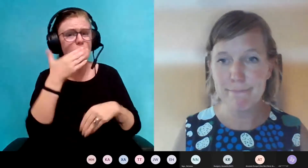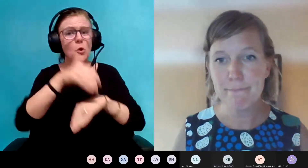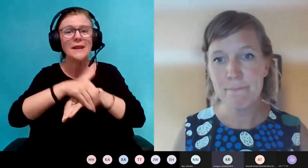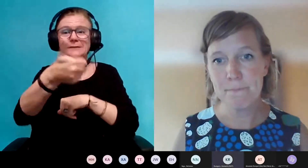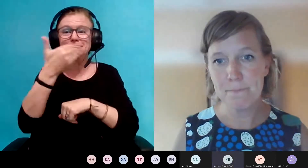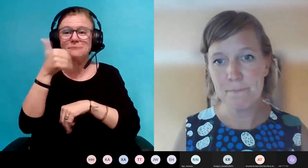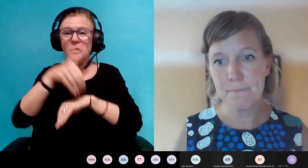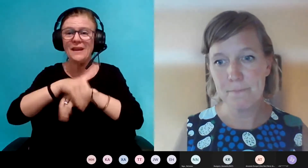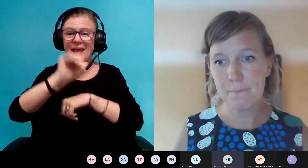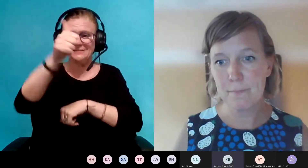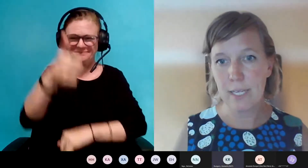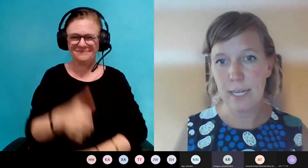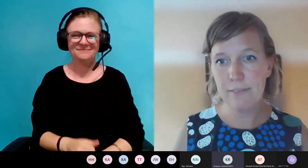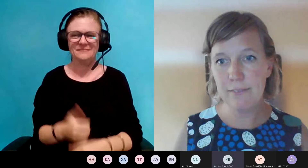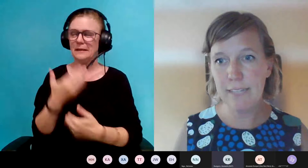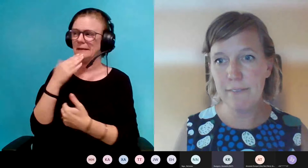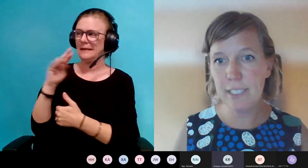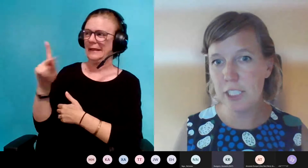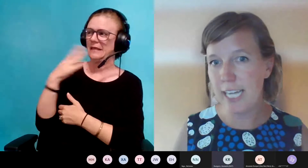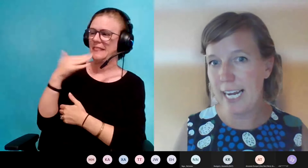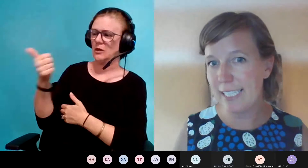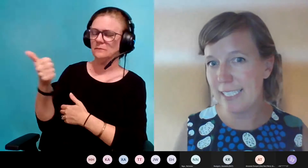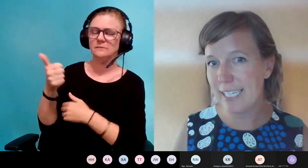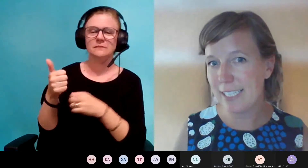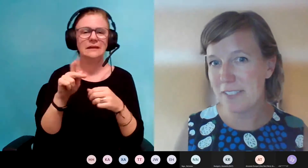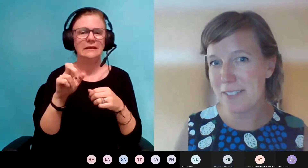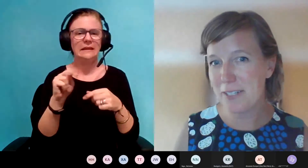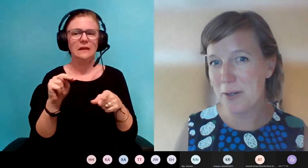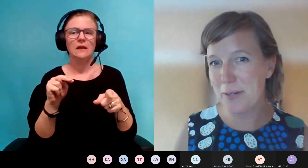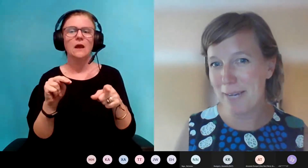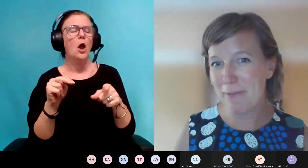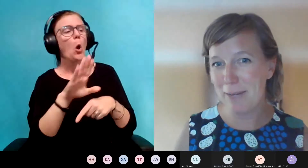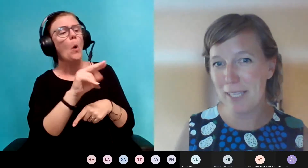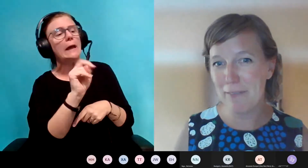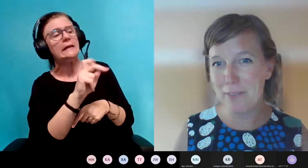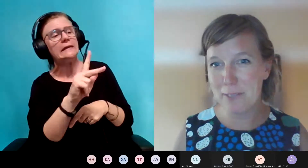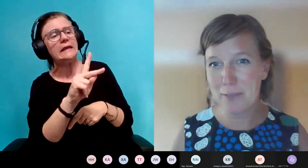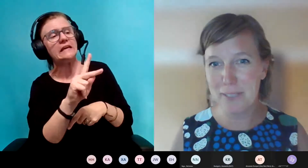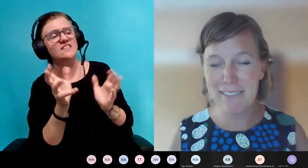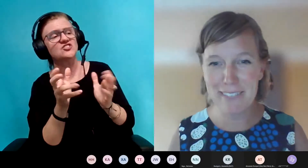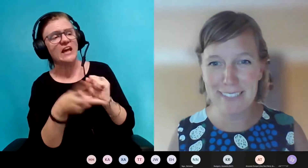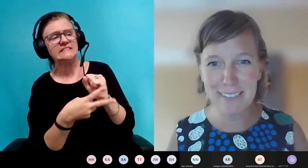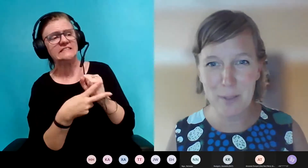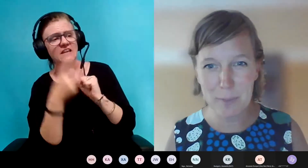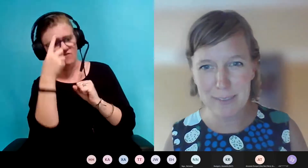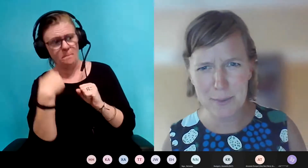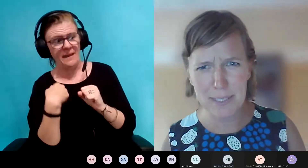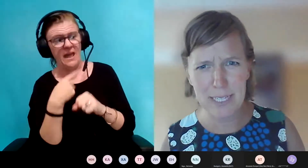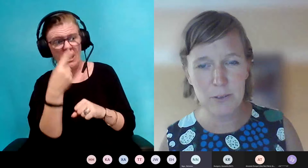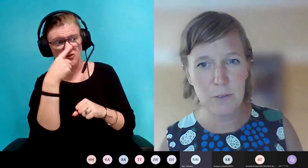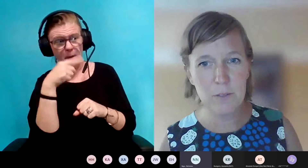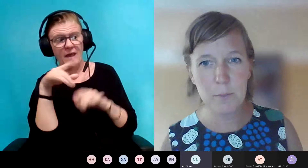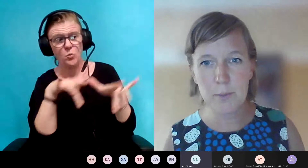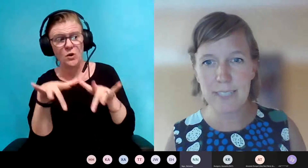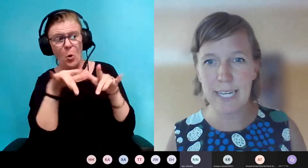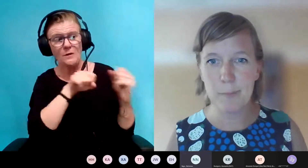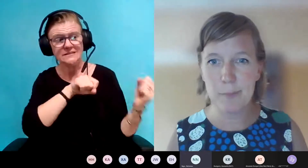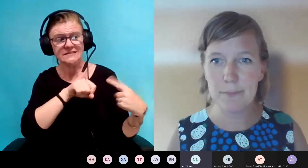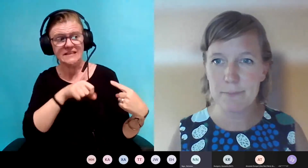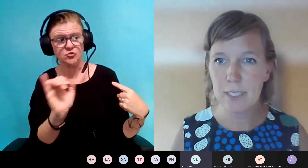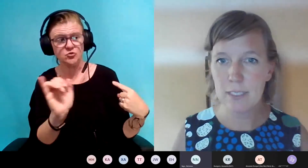everyone. Thank you. I've saved the chat, Nick, just so you know, and I would love the recording if that's at all possible. I don't know